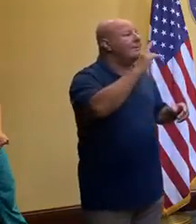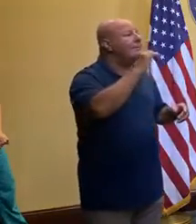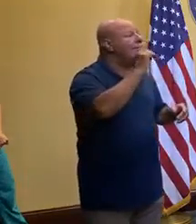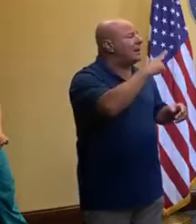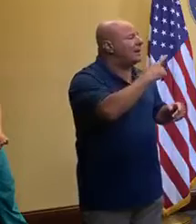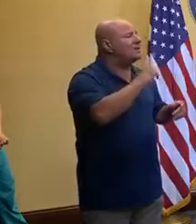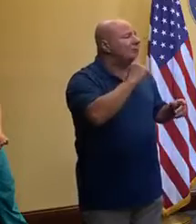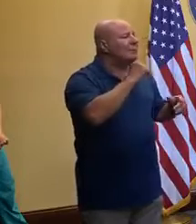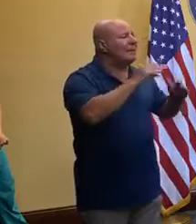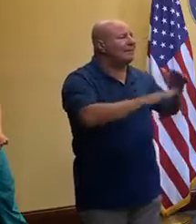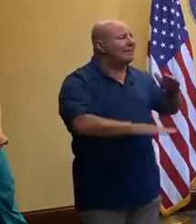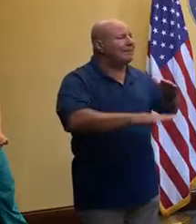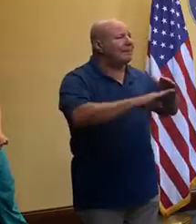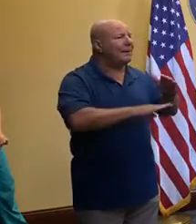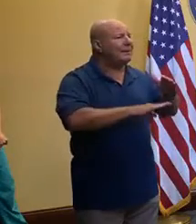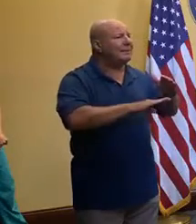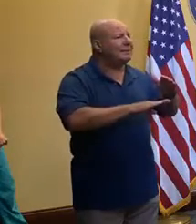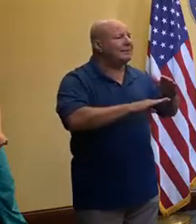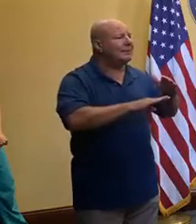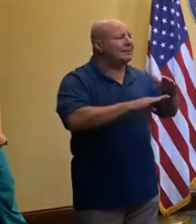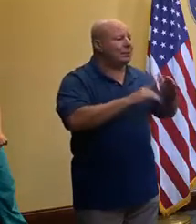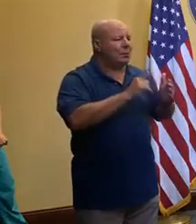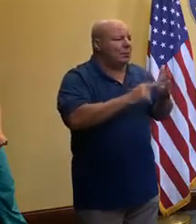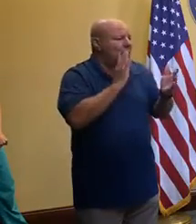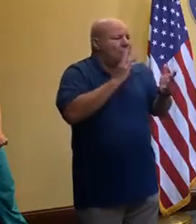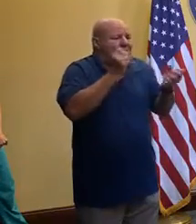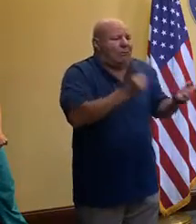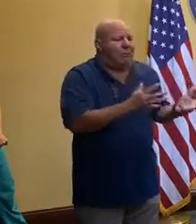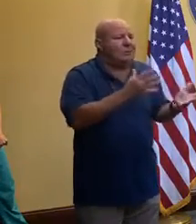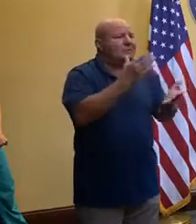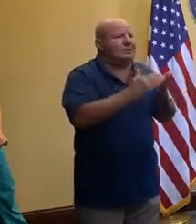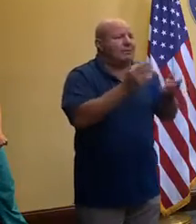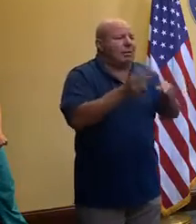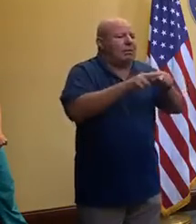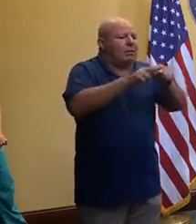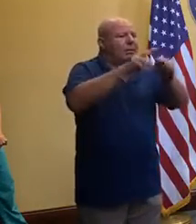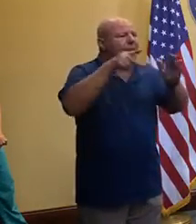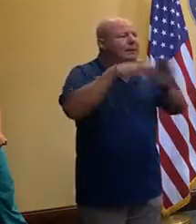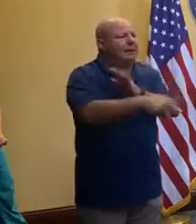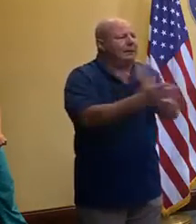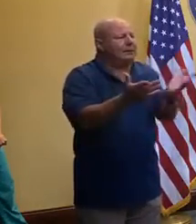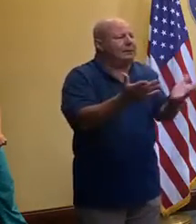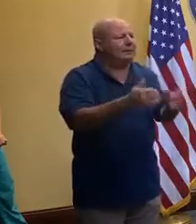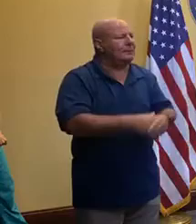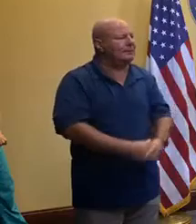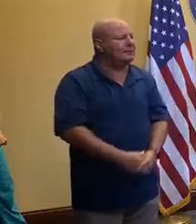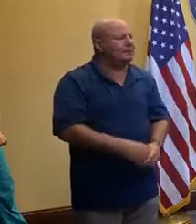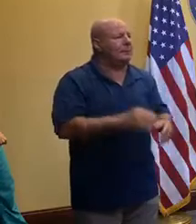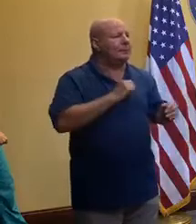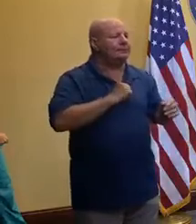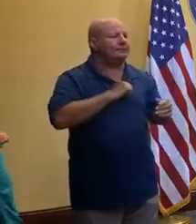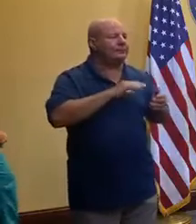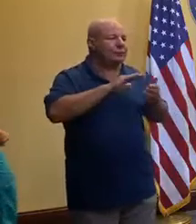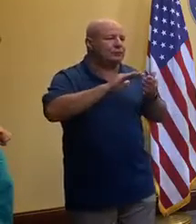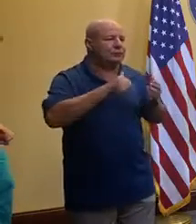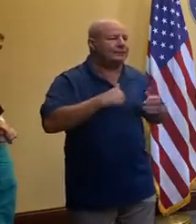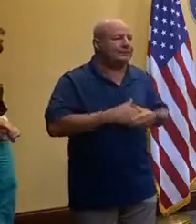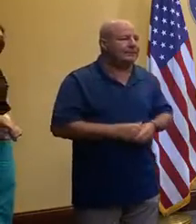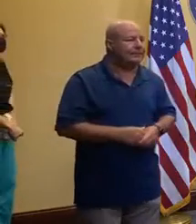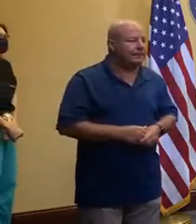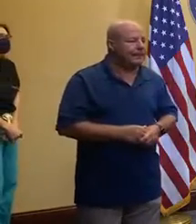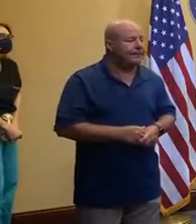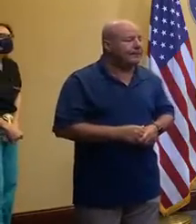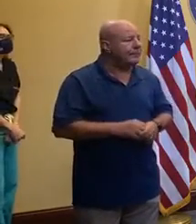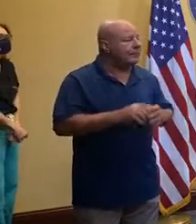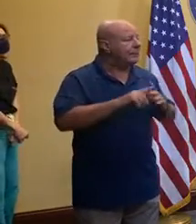basically, what would you attribute some of those increases that we're seeing to? Excuse me. I'll start by